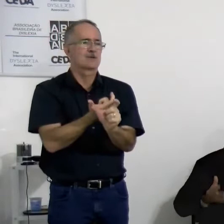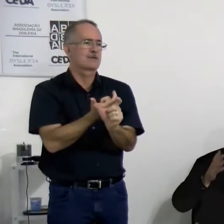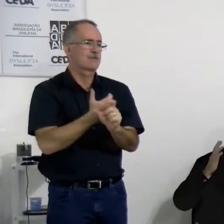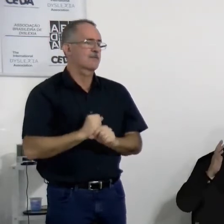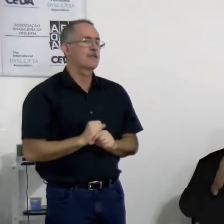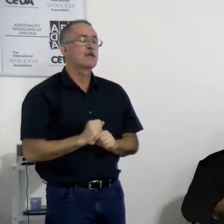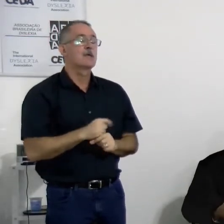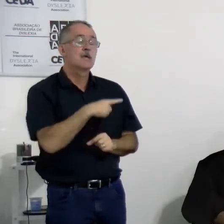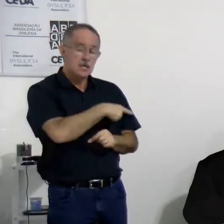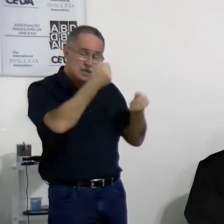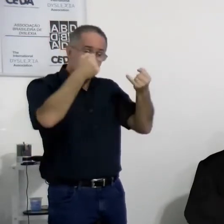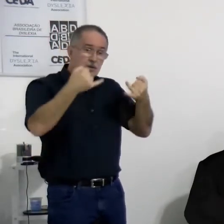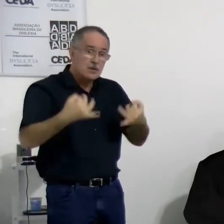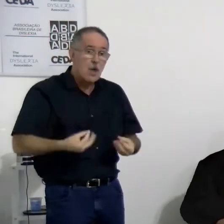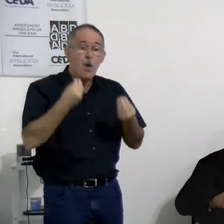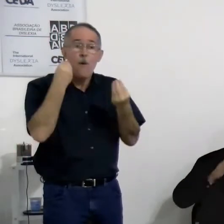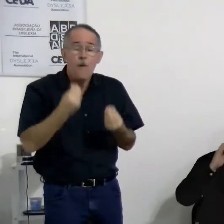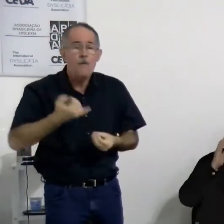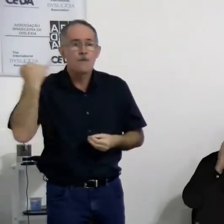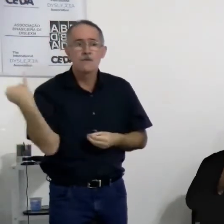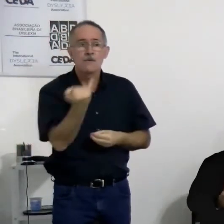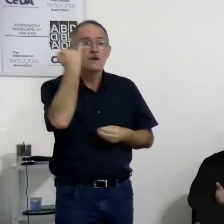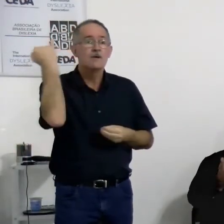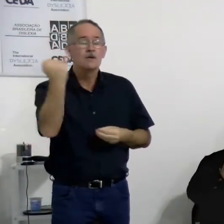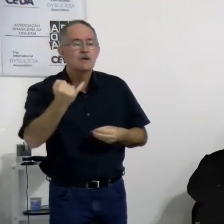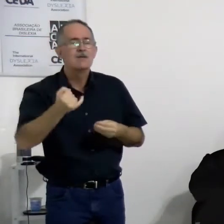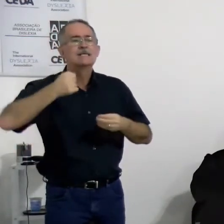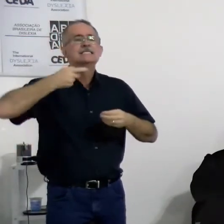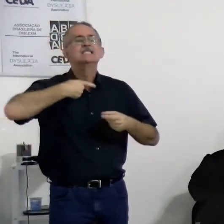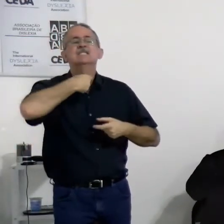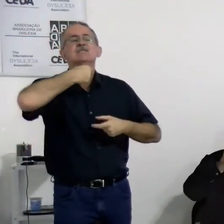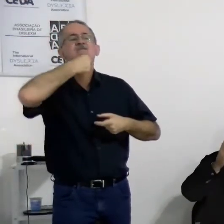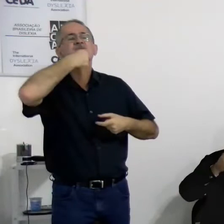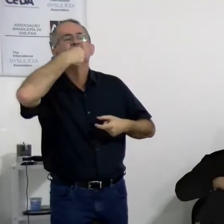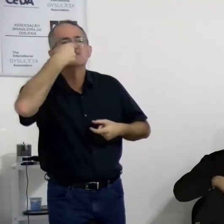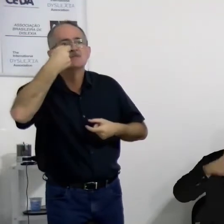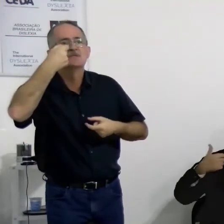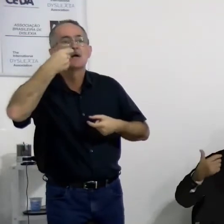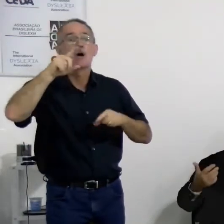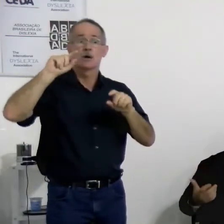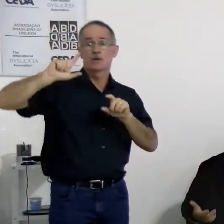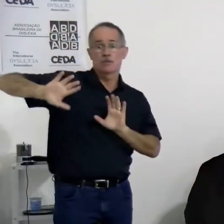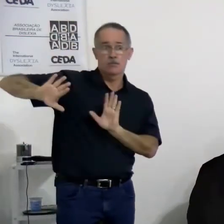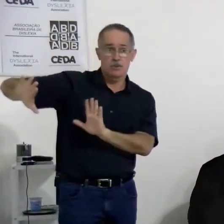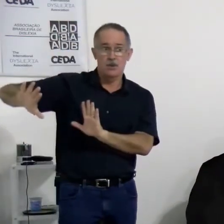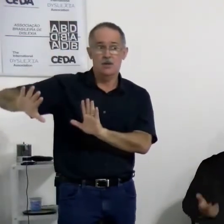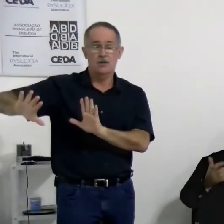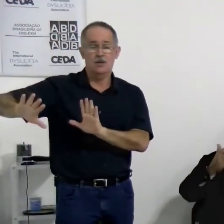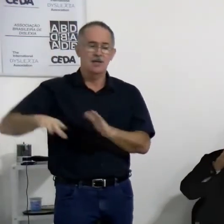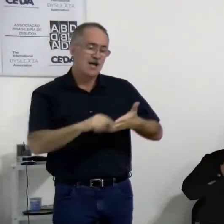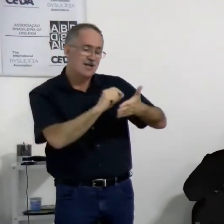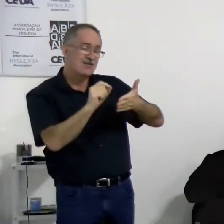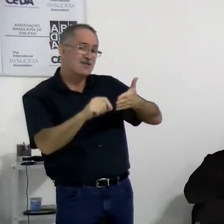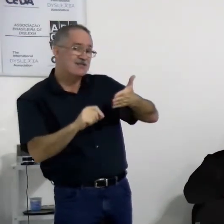Bom, ele está falando sobre a intensa importância da língua falada para a língua escrita, porque a língua escrita mapeia a língua falada.